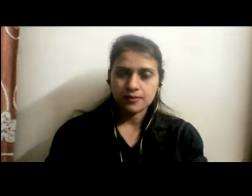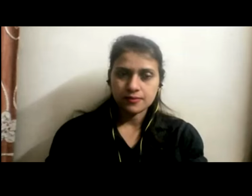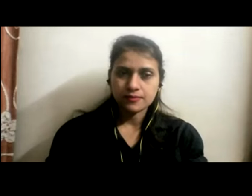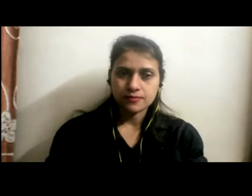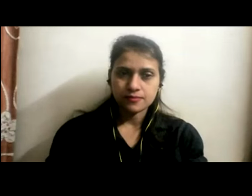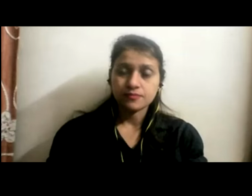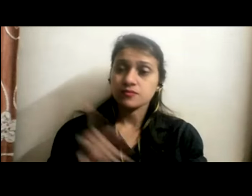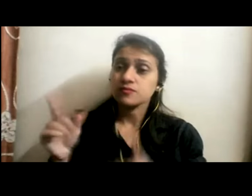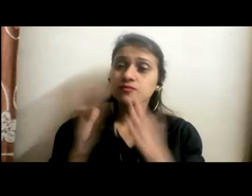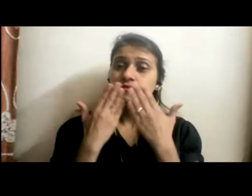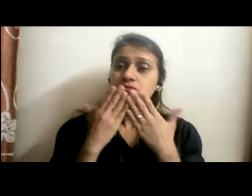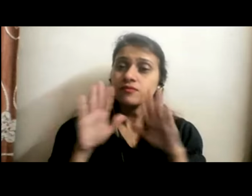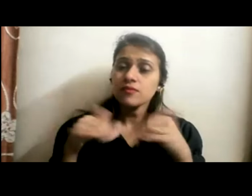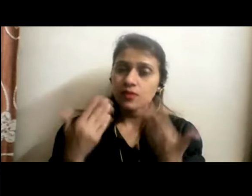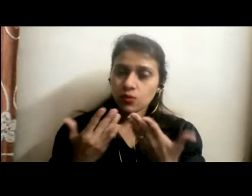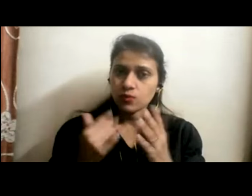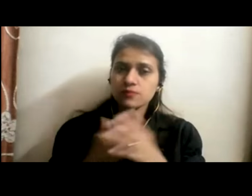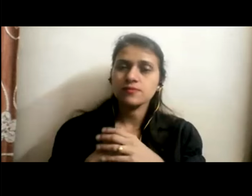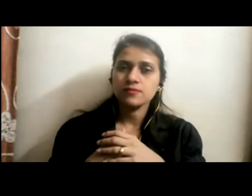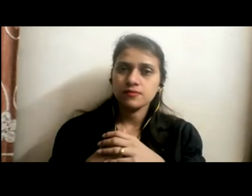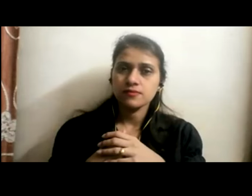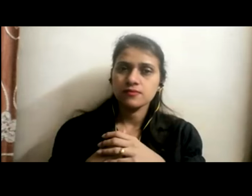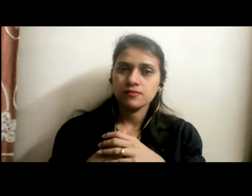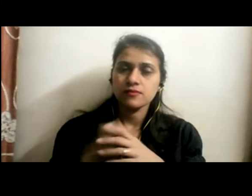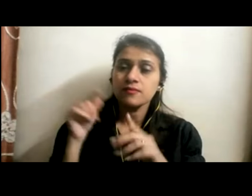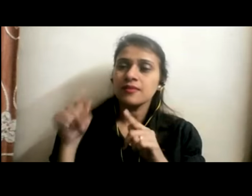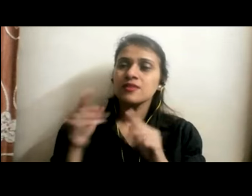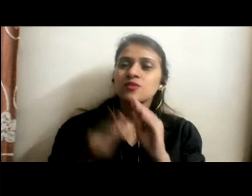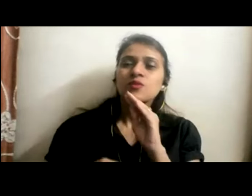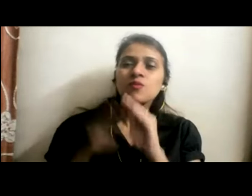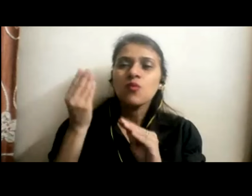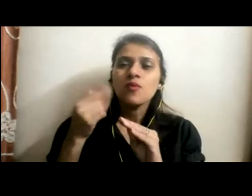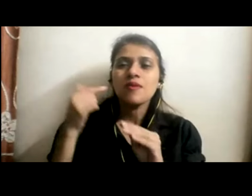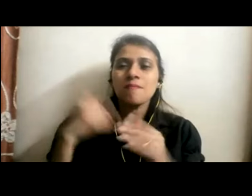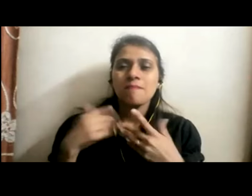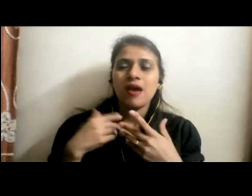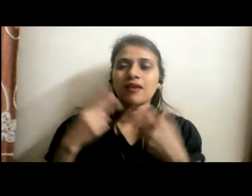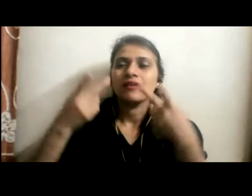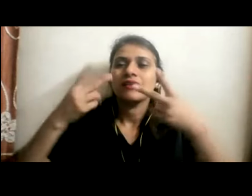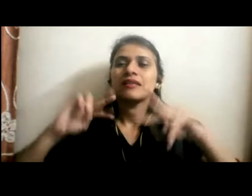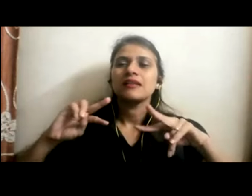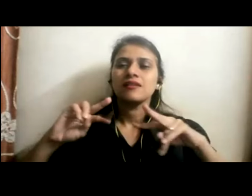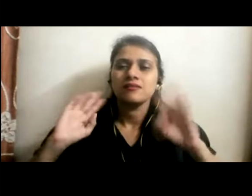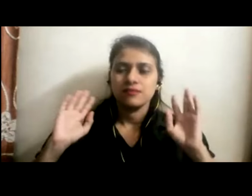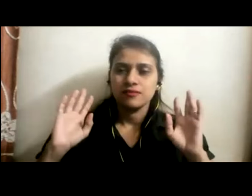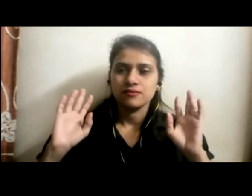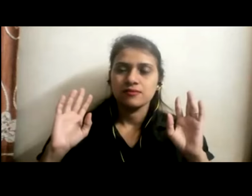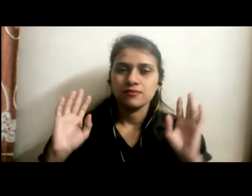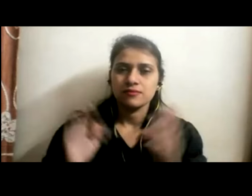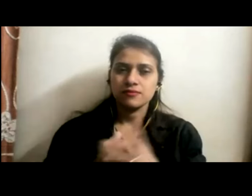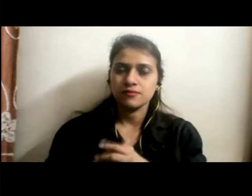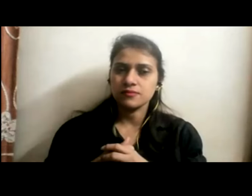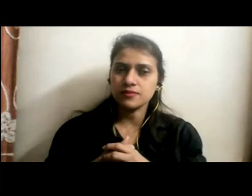how are they studying, so that is a lot more open to my interpretation, just for me